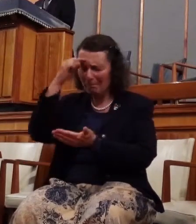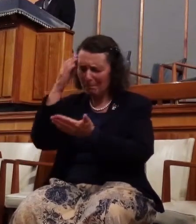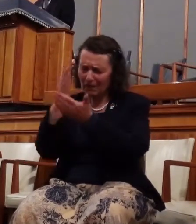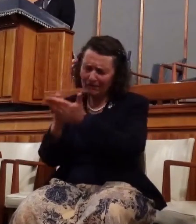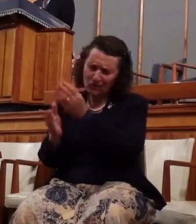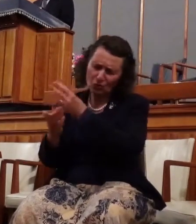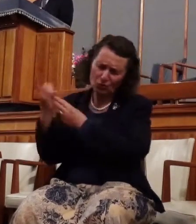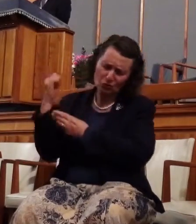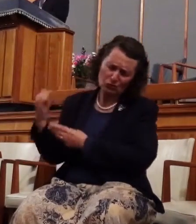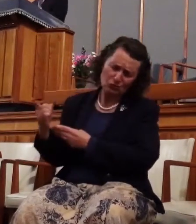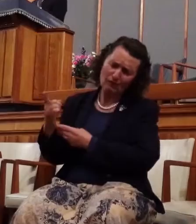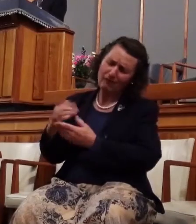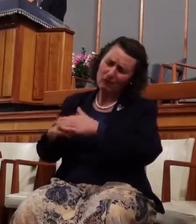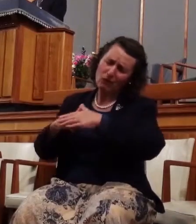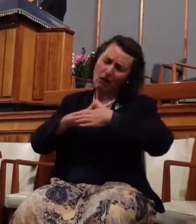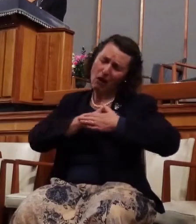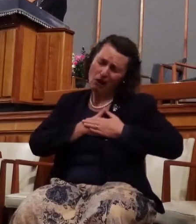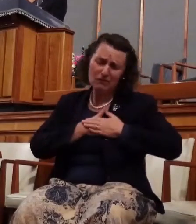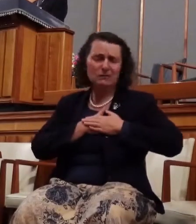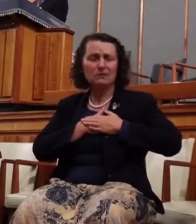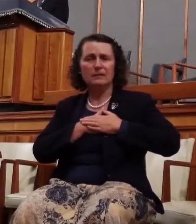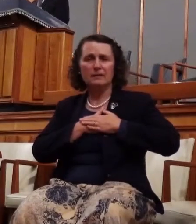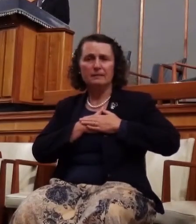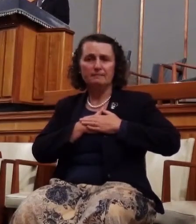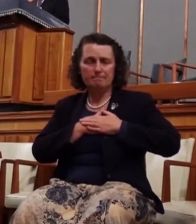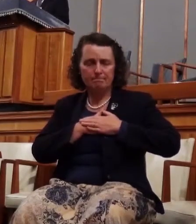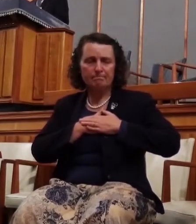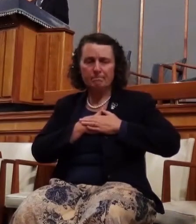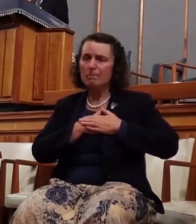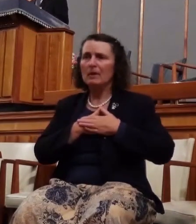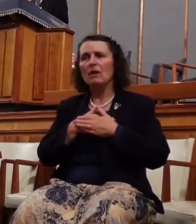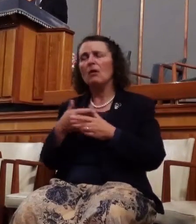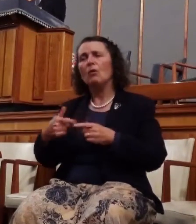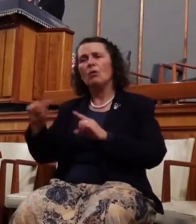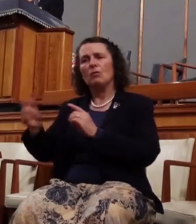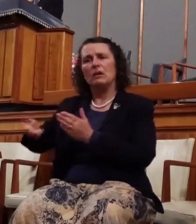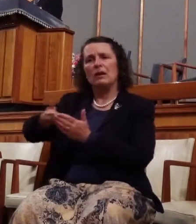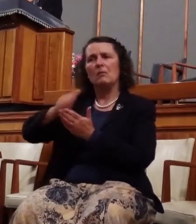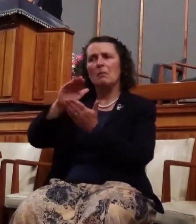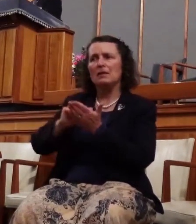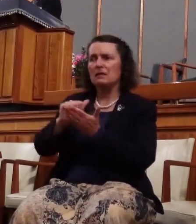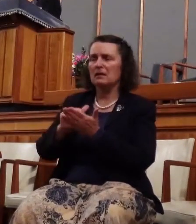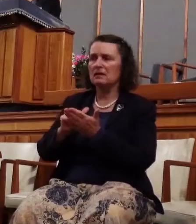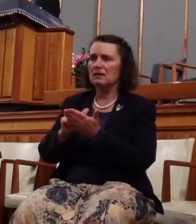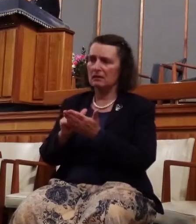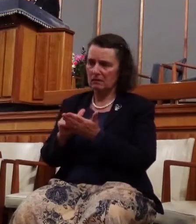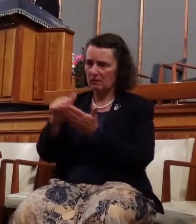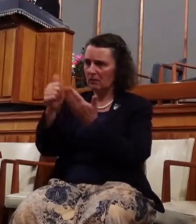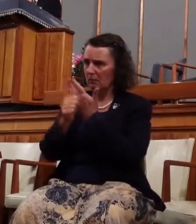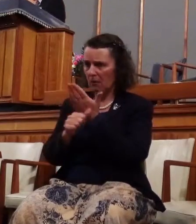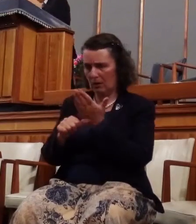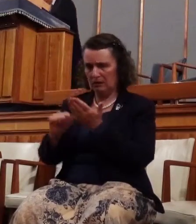God with all his house. May the Lord bless again the reading of his disciple.